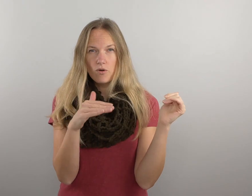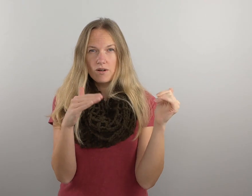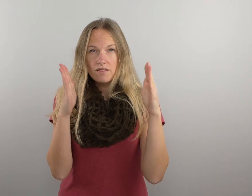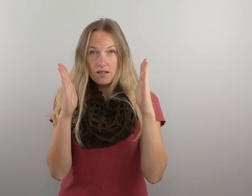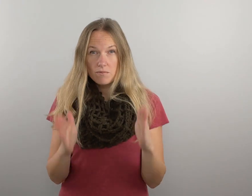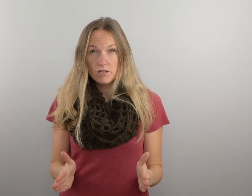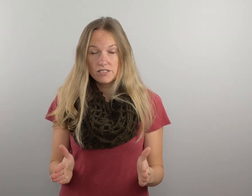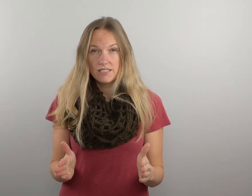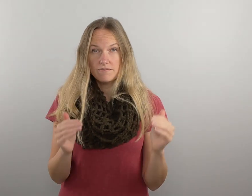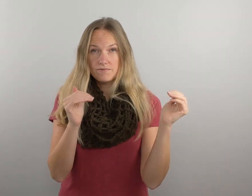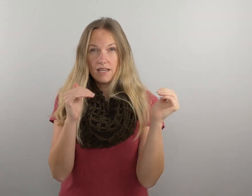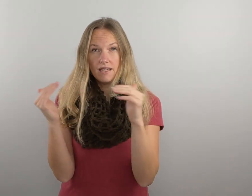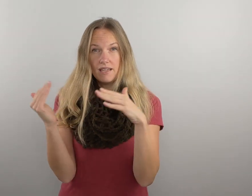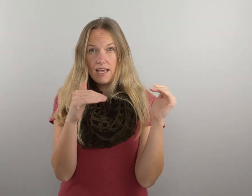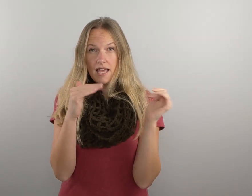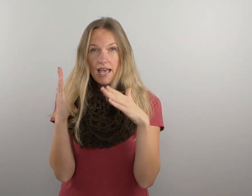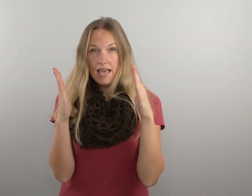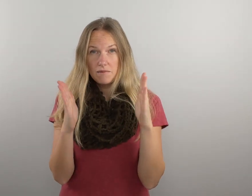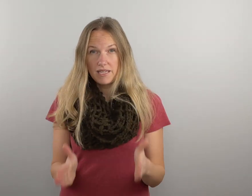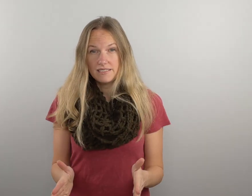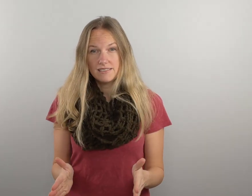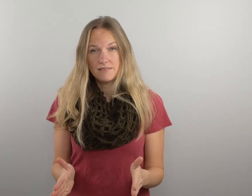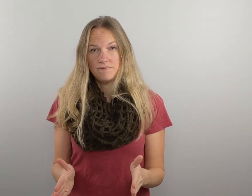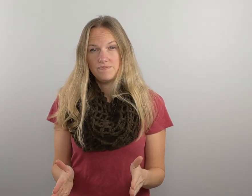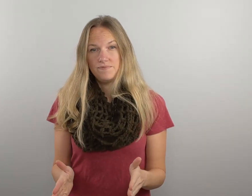forth person, okay? Enemies.